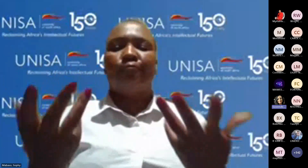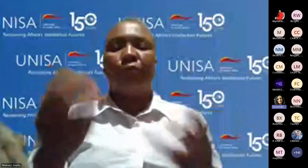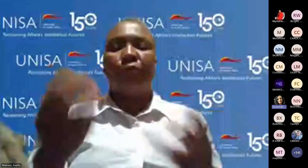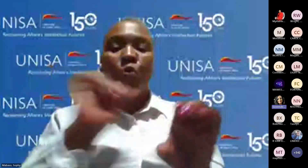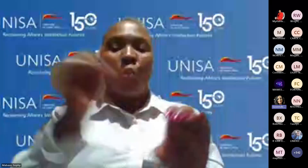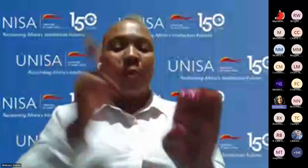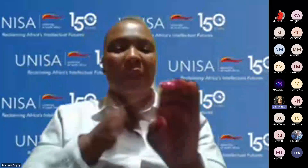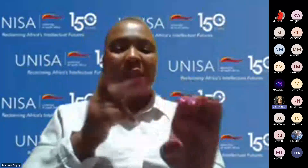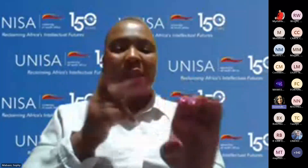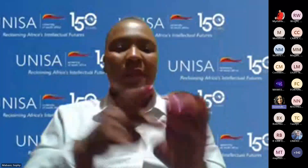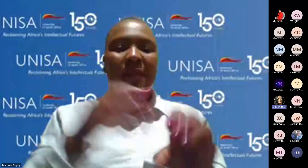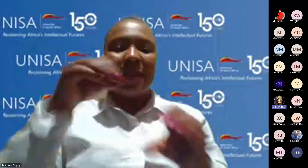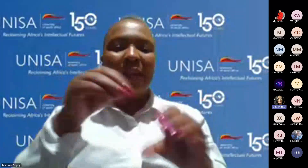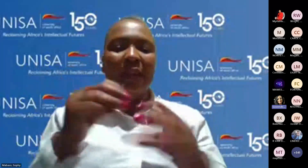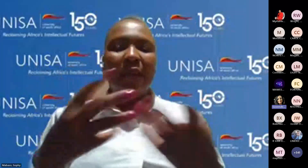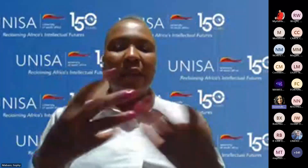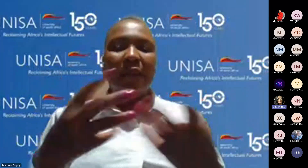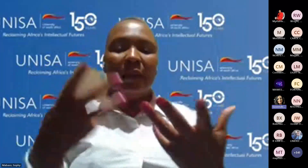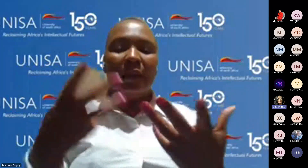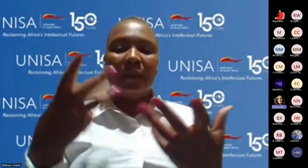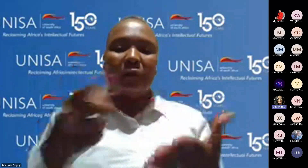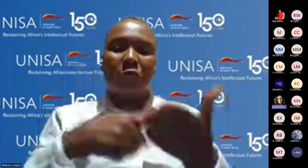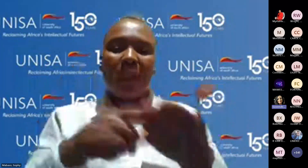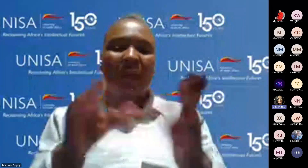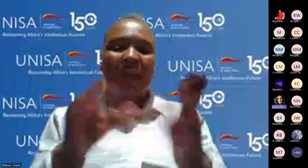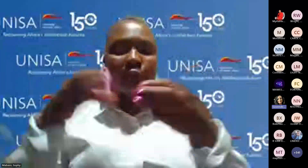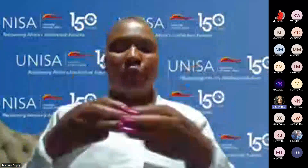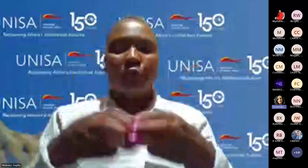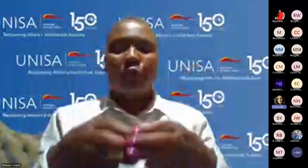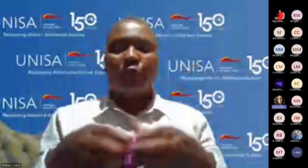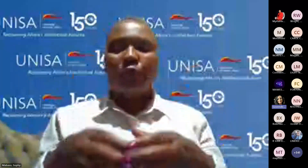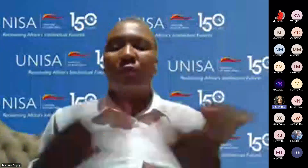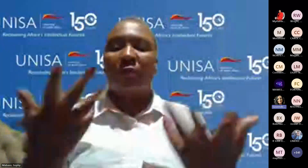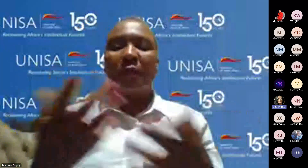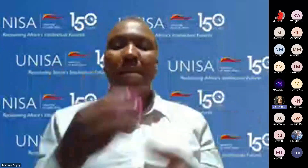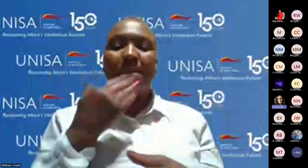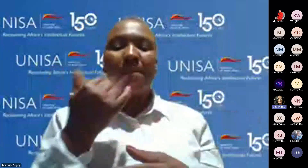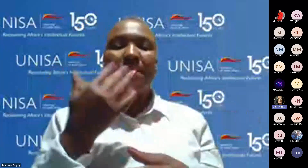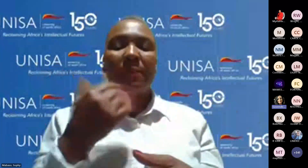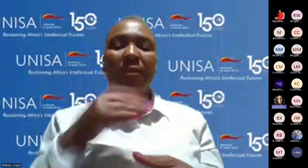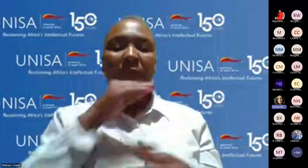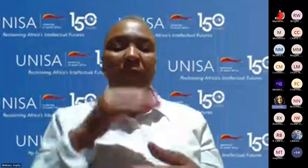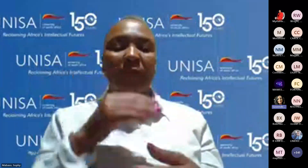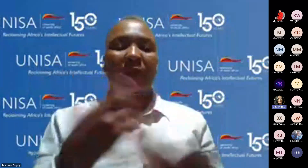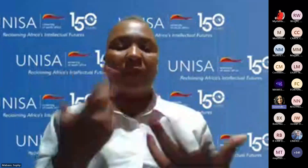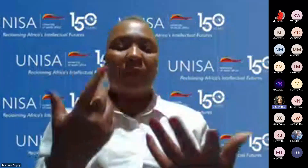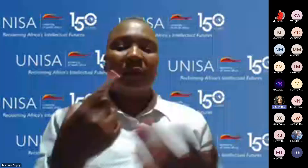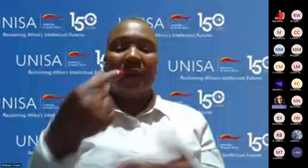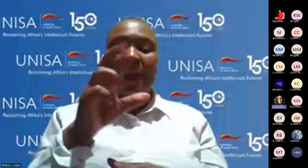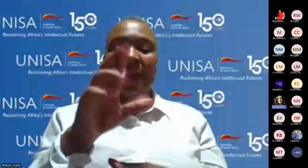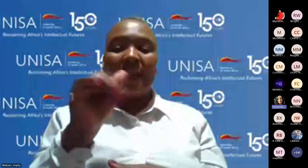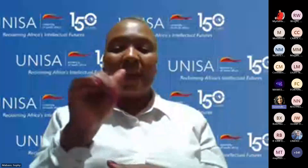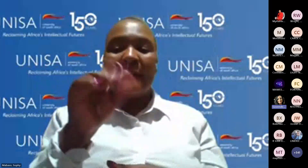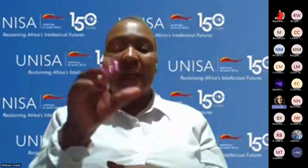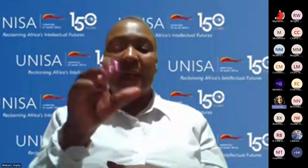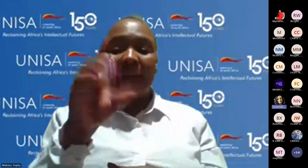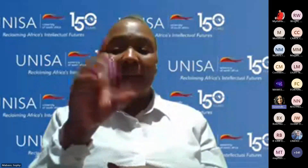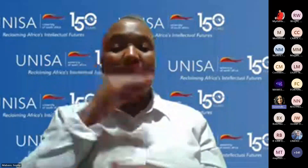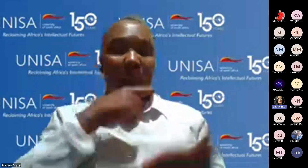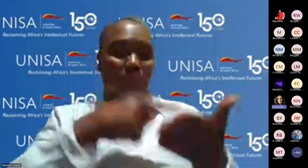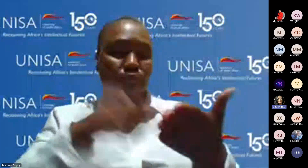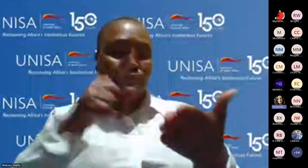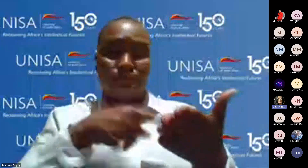participation in the forum is going to be graded or not graded. By graded, I mean, you know, there's going to be a mark there. It's going to be marked,